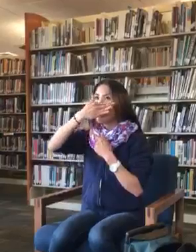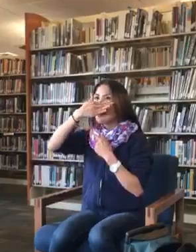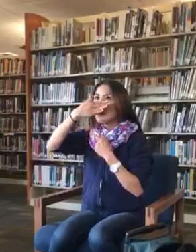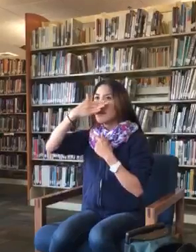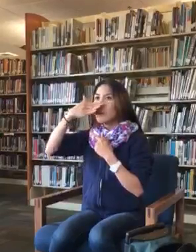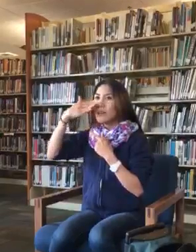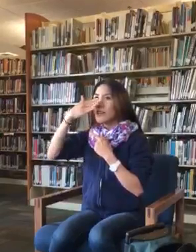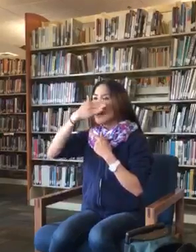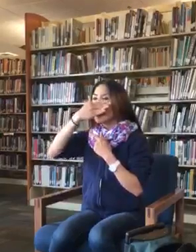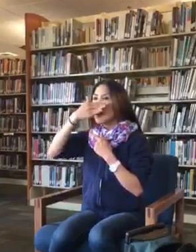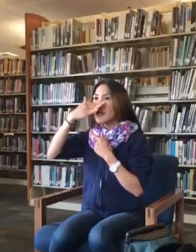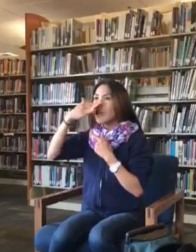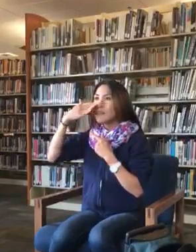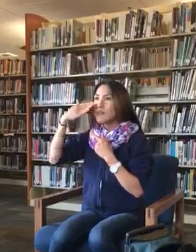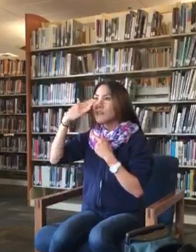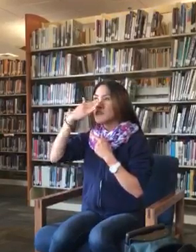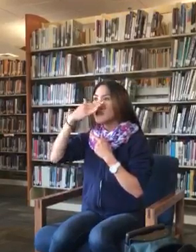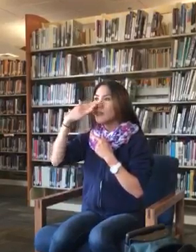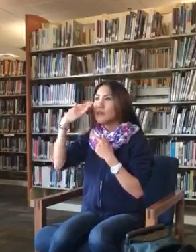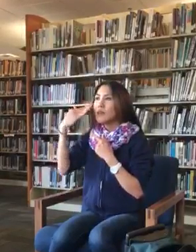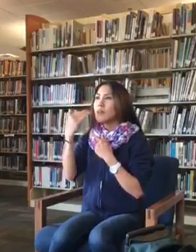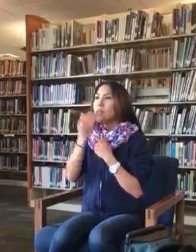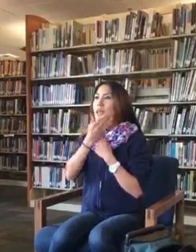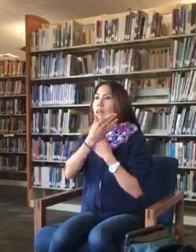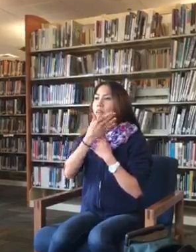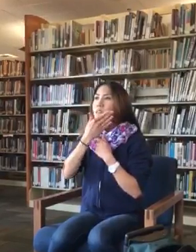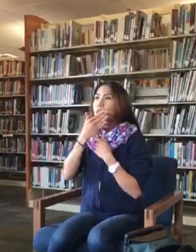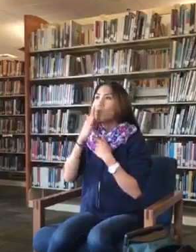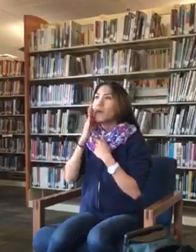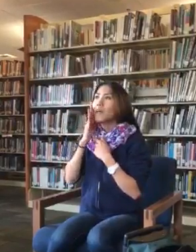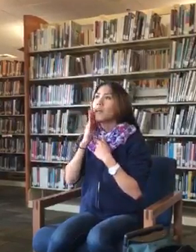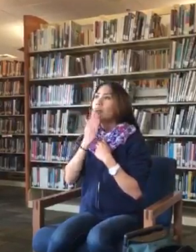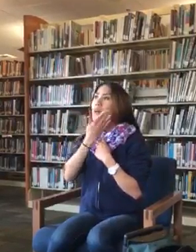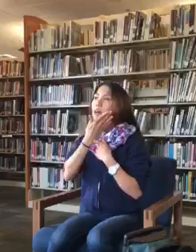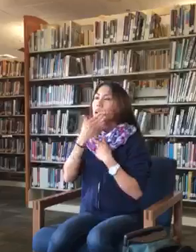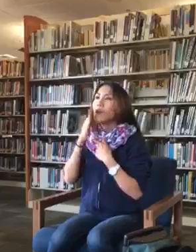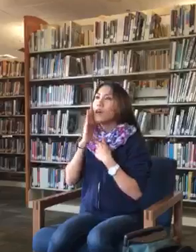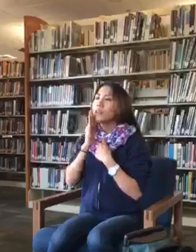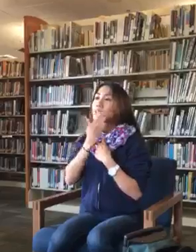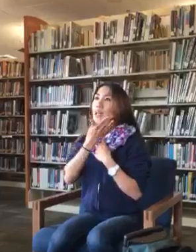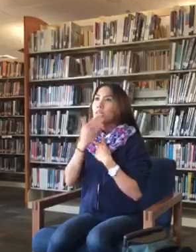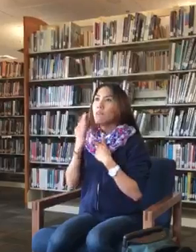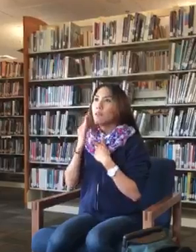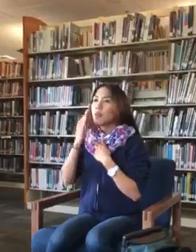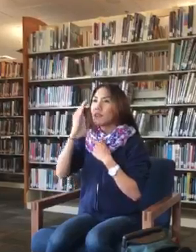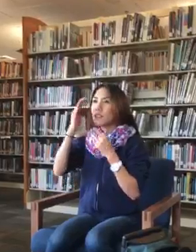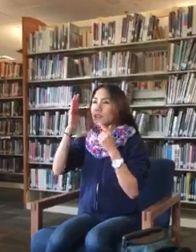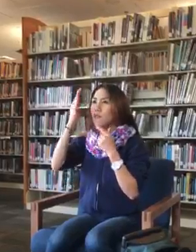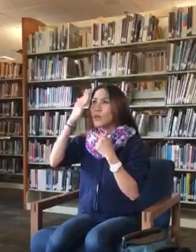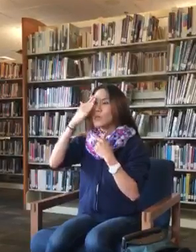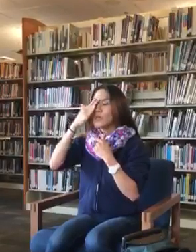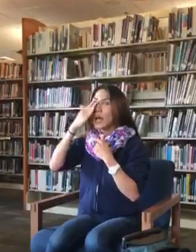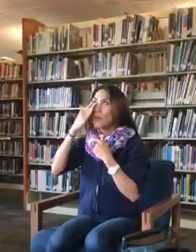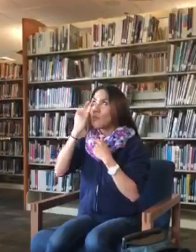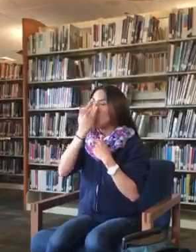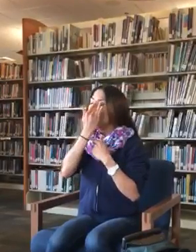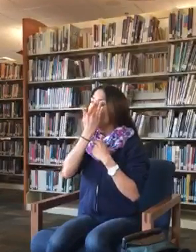my nasal, and also my saliva, because it's involved with the lacrimal